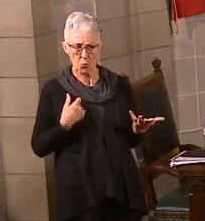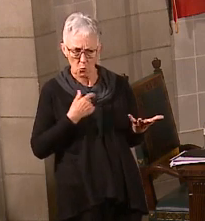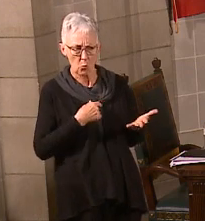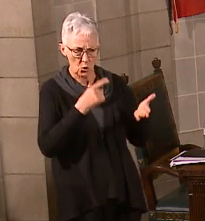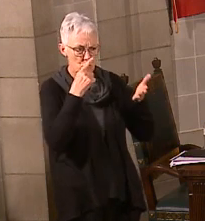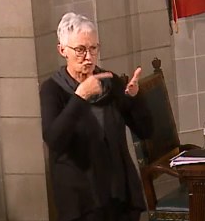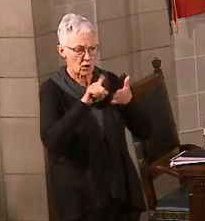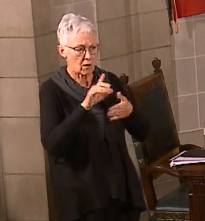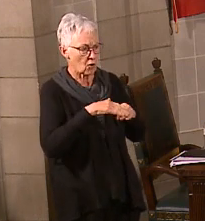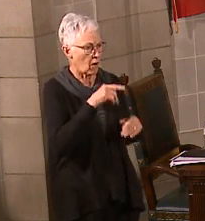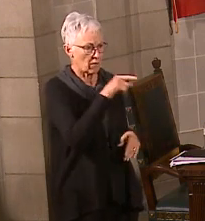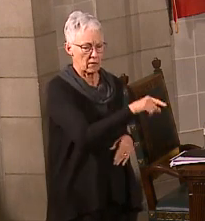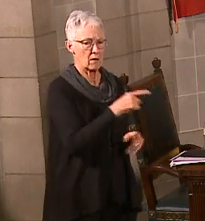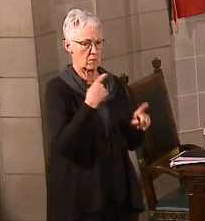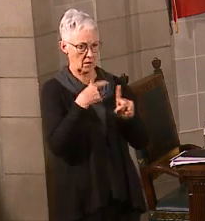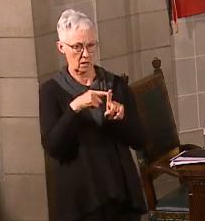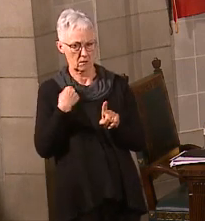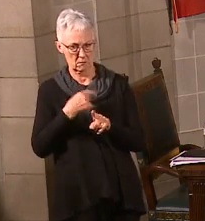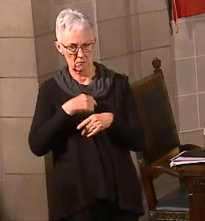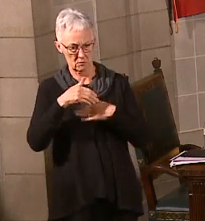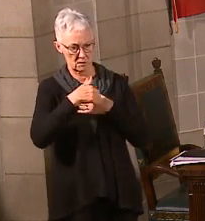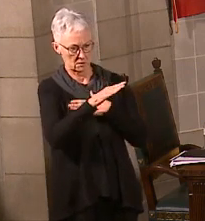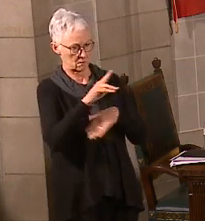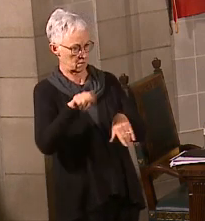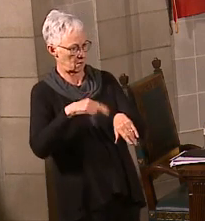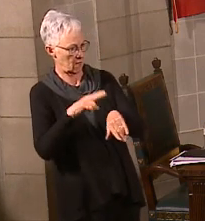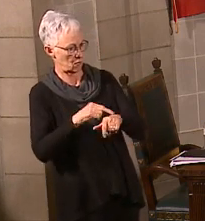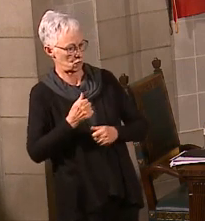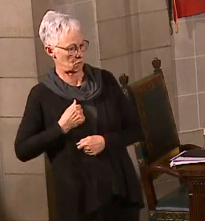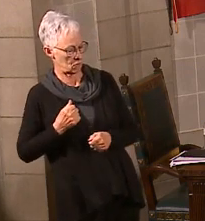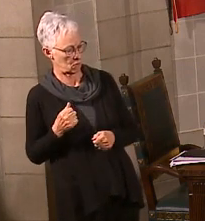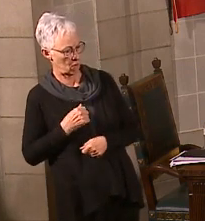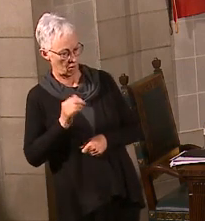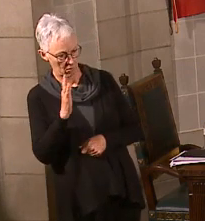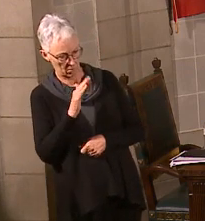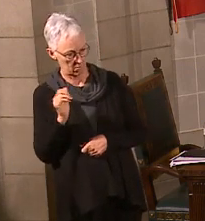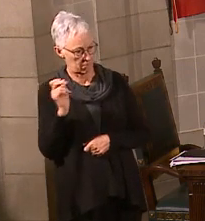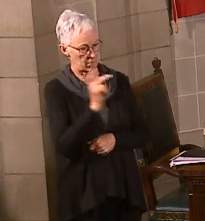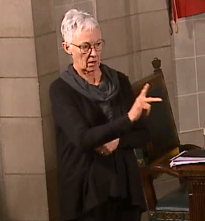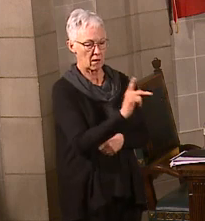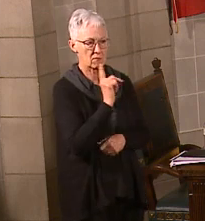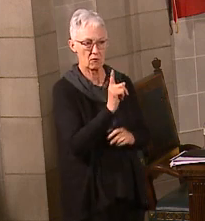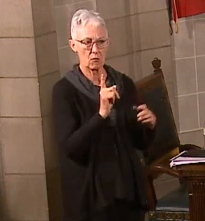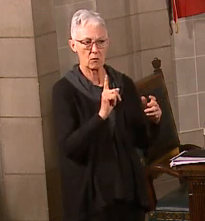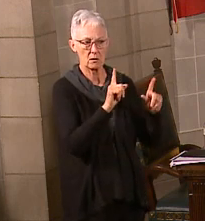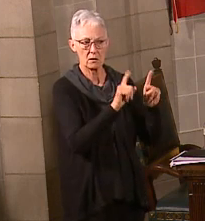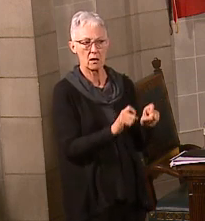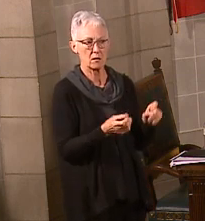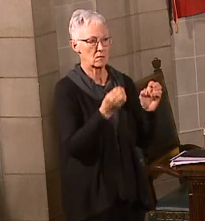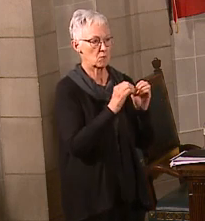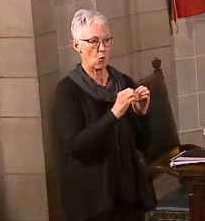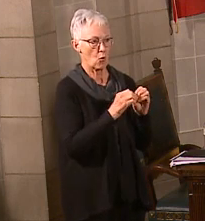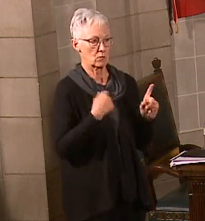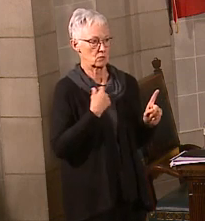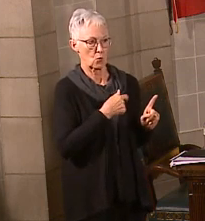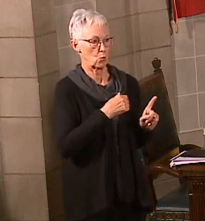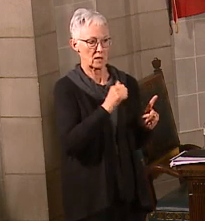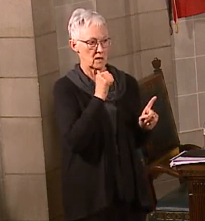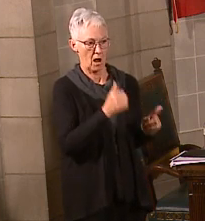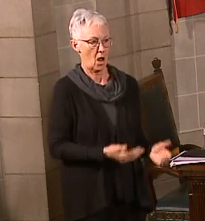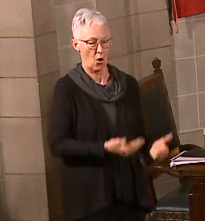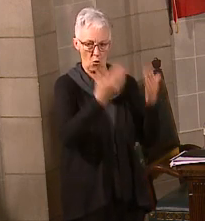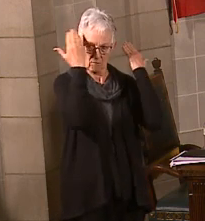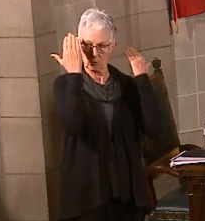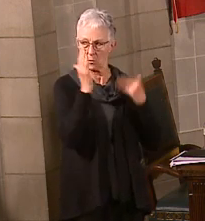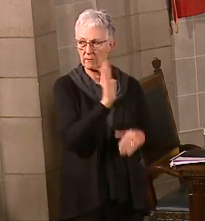We got testing going on there again. So we are paying attention to Grand Island. And again, we have not overwhelmed the healthcare system, so our plan's working. It's